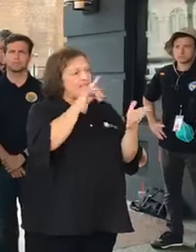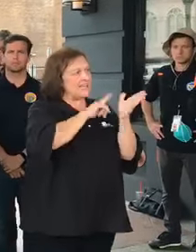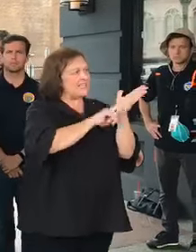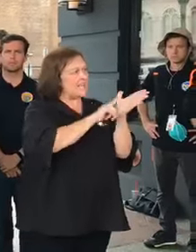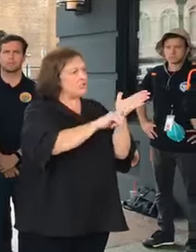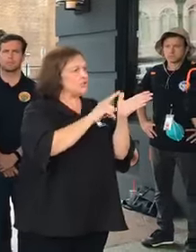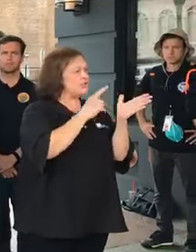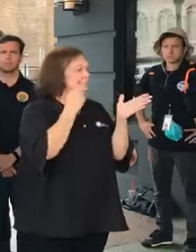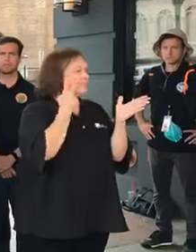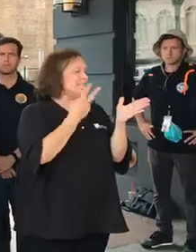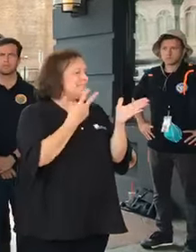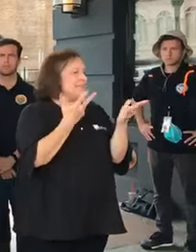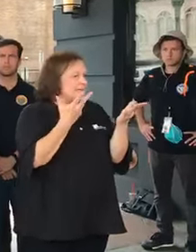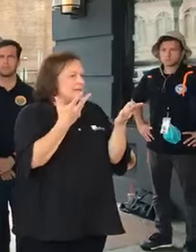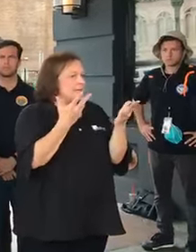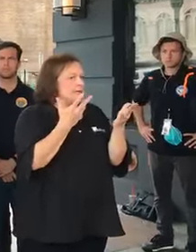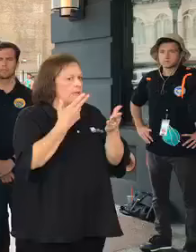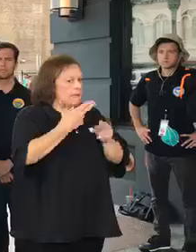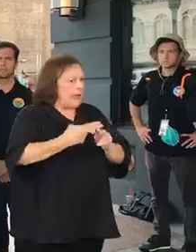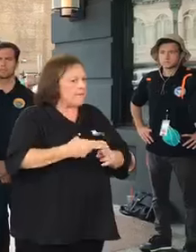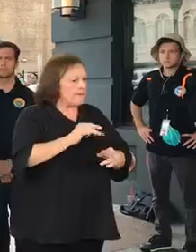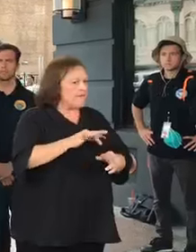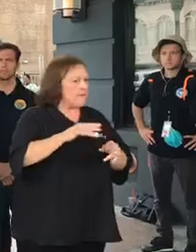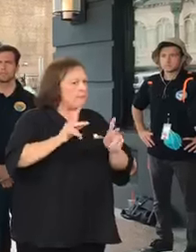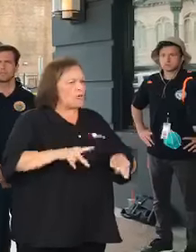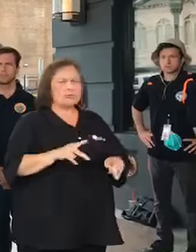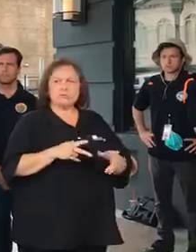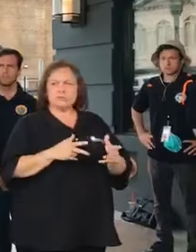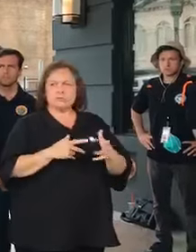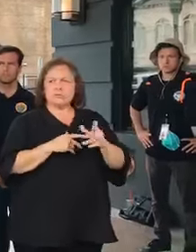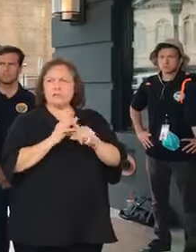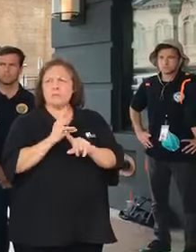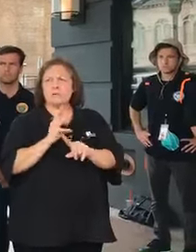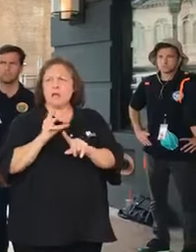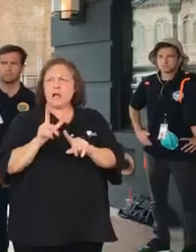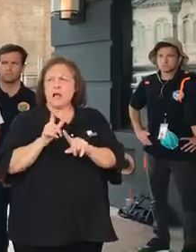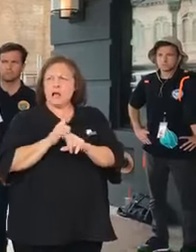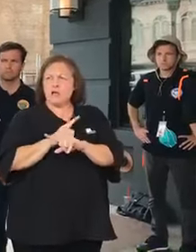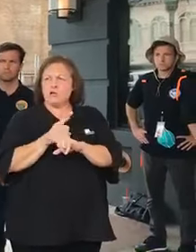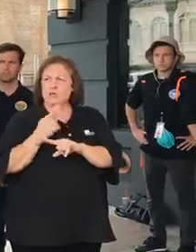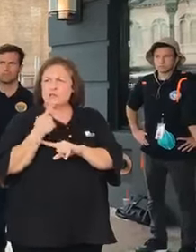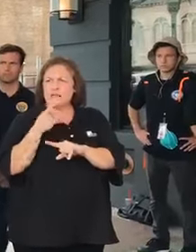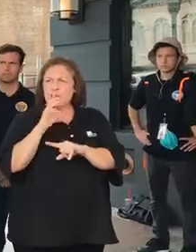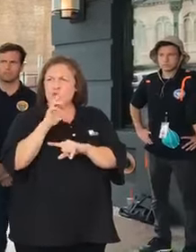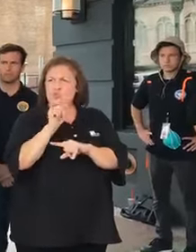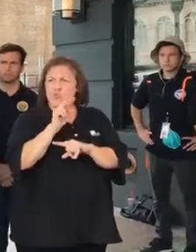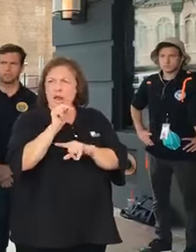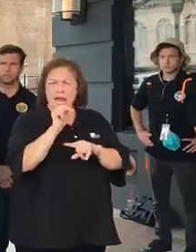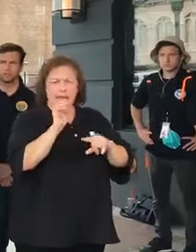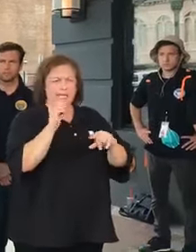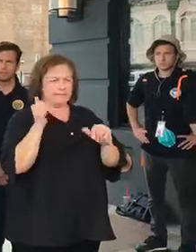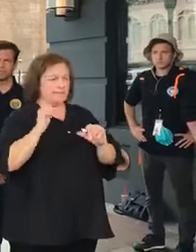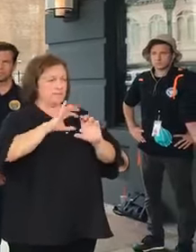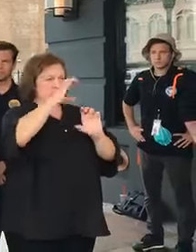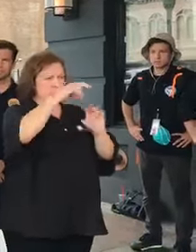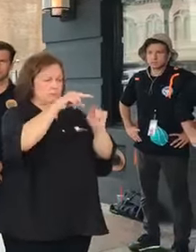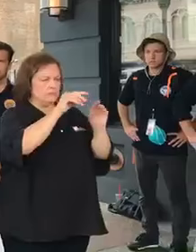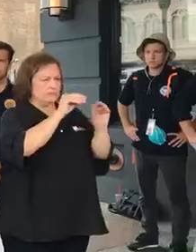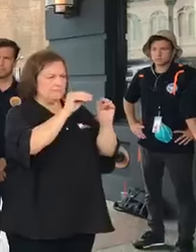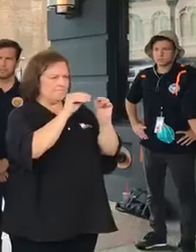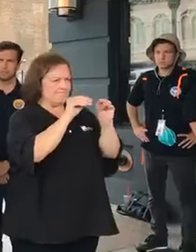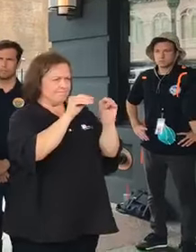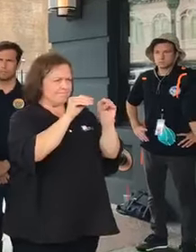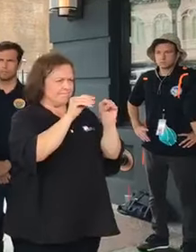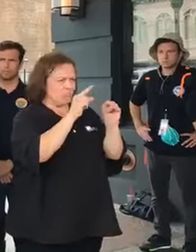investigation. That's logs and stuff there. WWL? You said the crane moved about an inch. Doesn't sound like a lot,